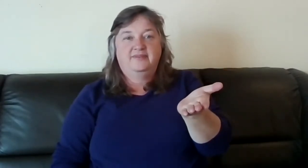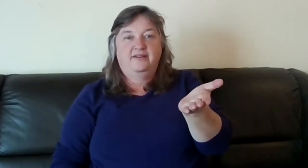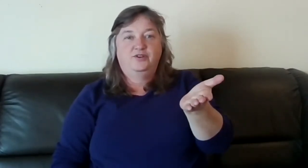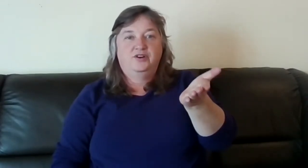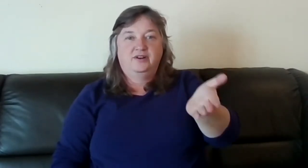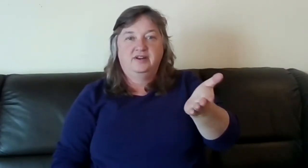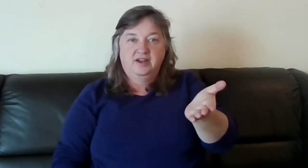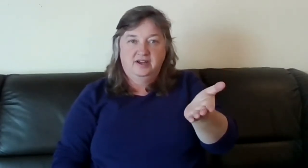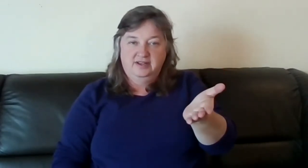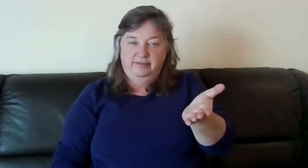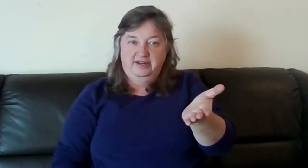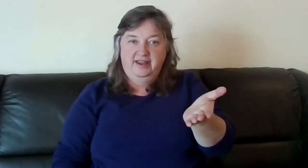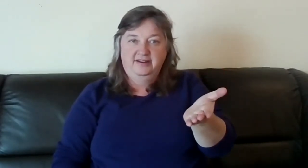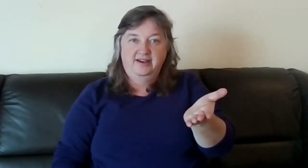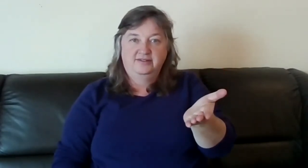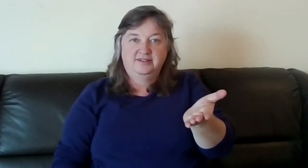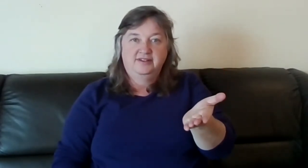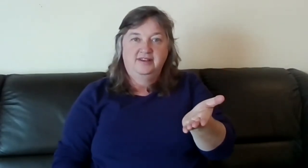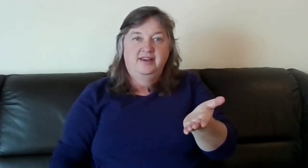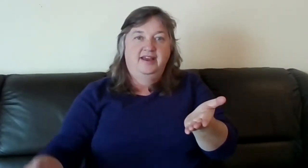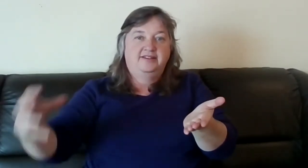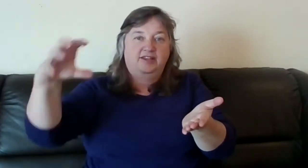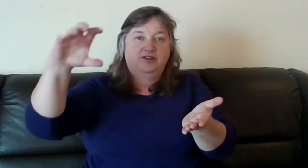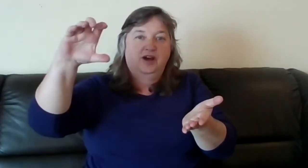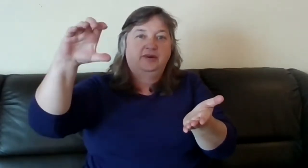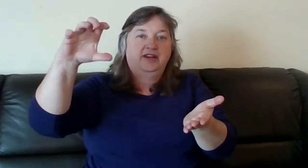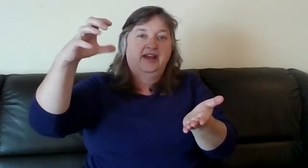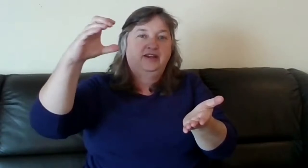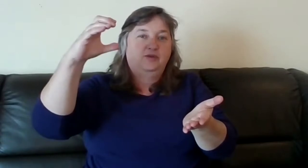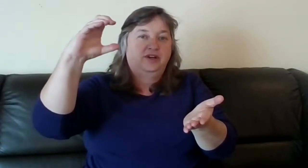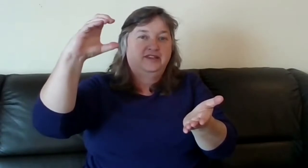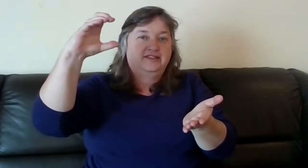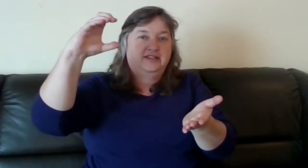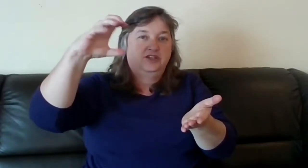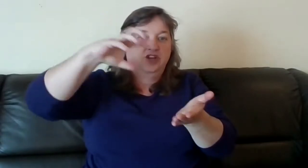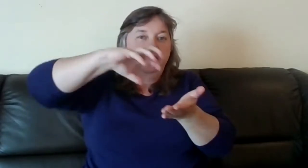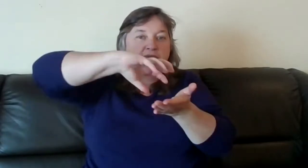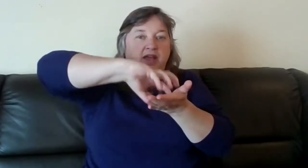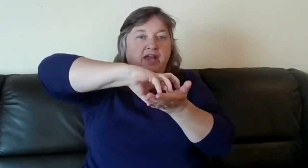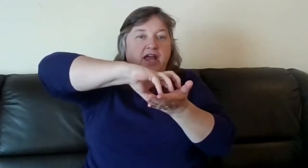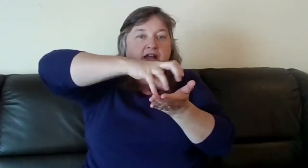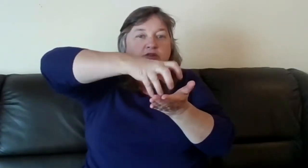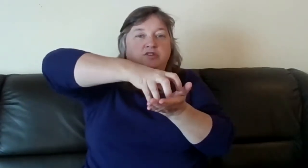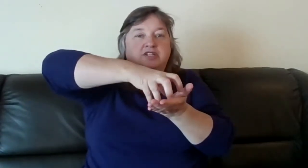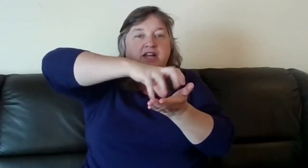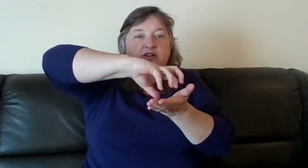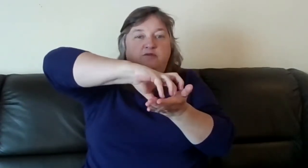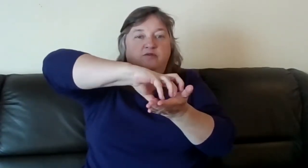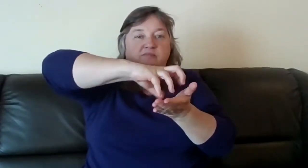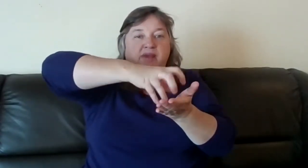Have your non-dominant hand out and take your dominant hand and you put it in the C shape, and you just kind of make